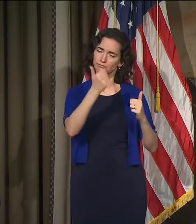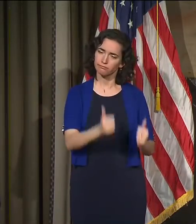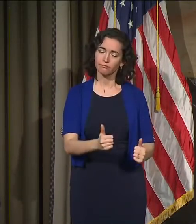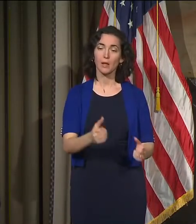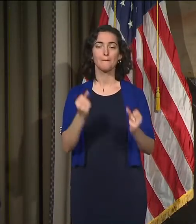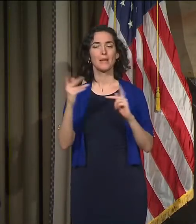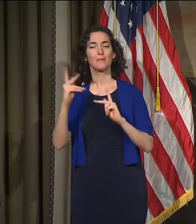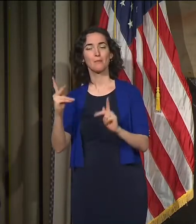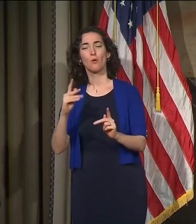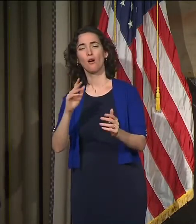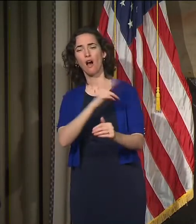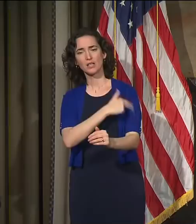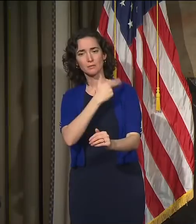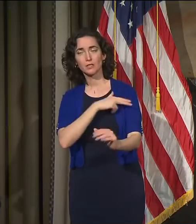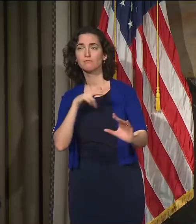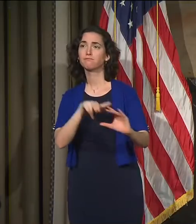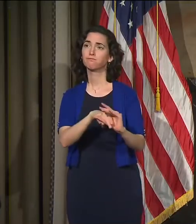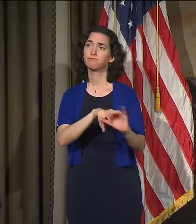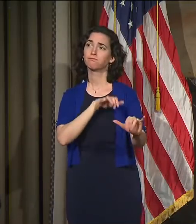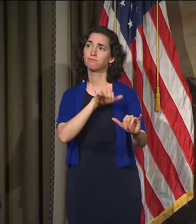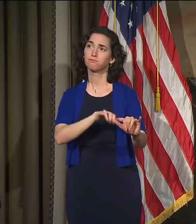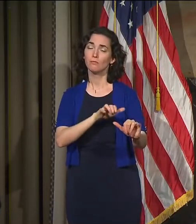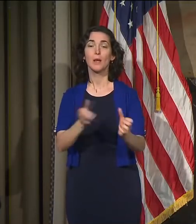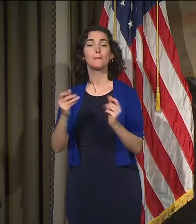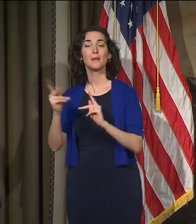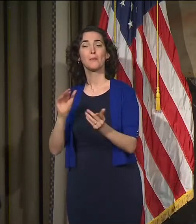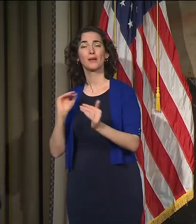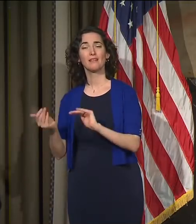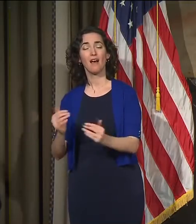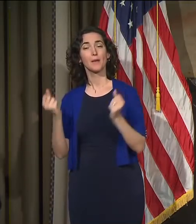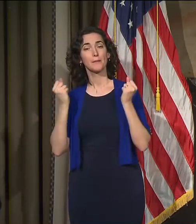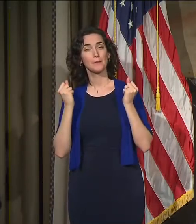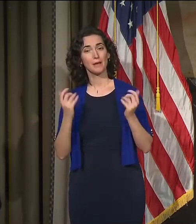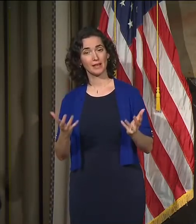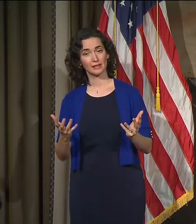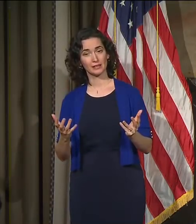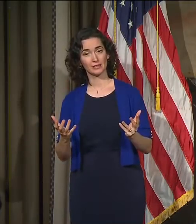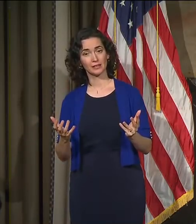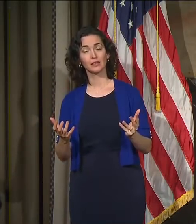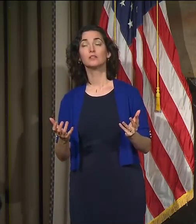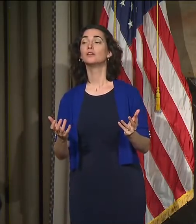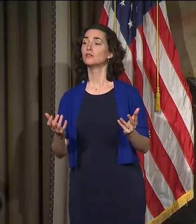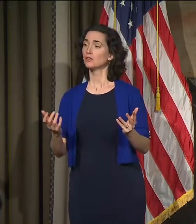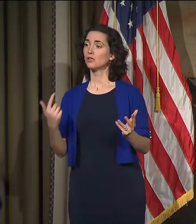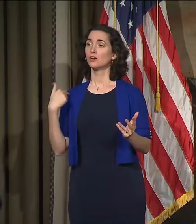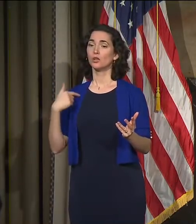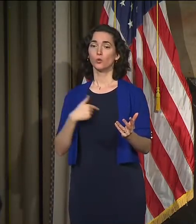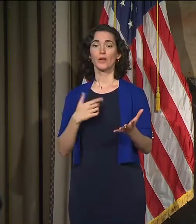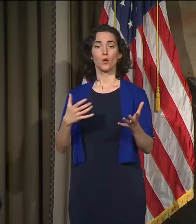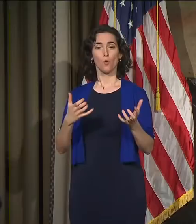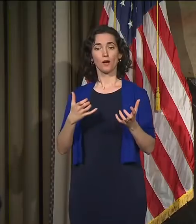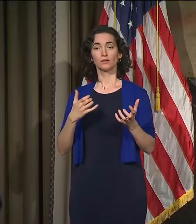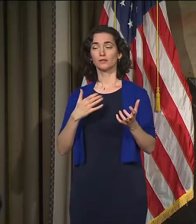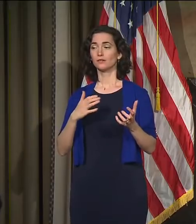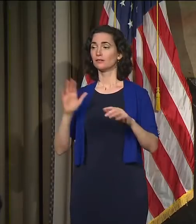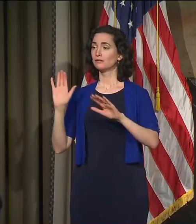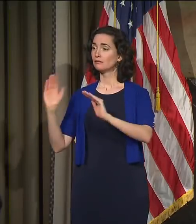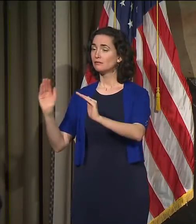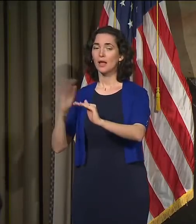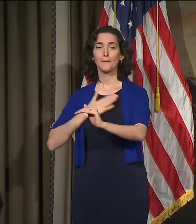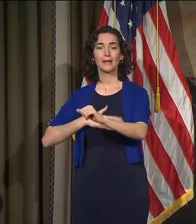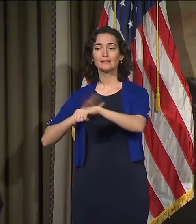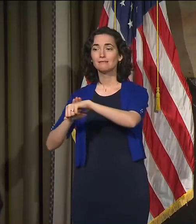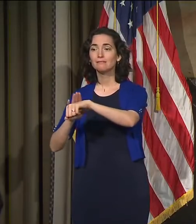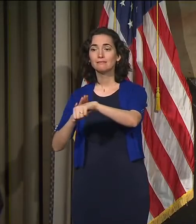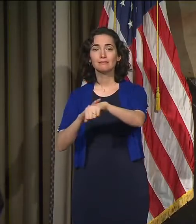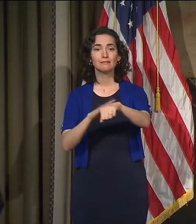causing so many people to die. We really want to focus people's attention as best we can on